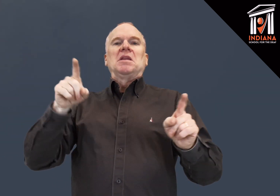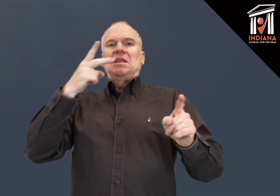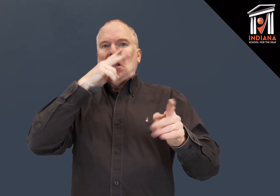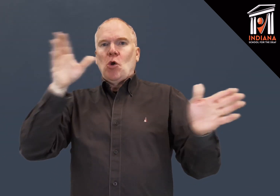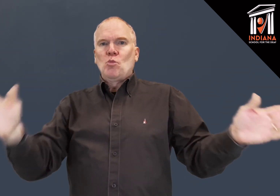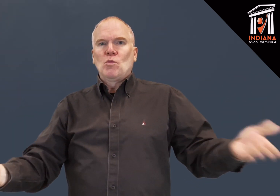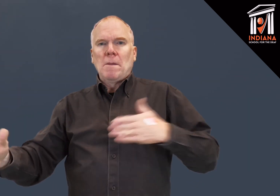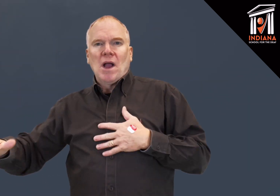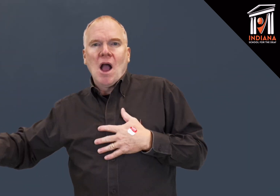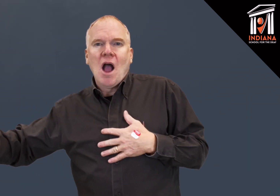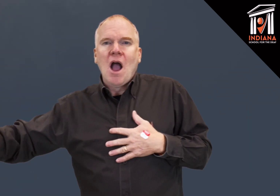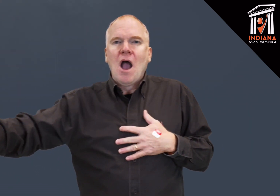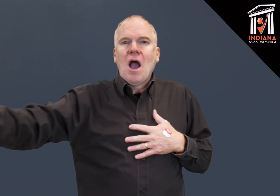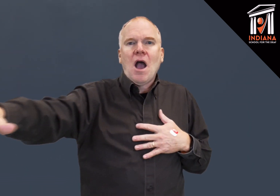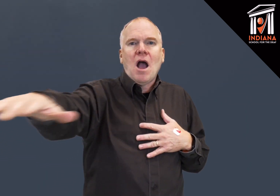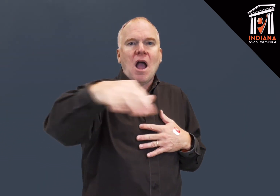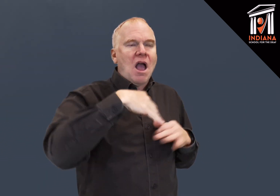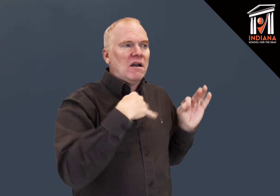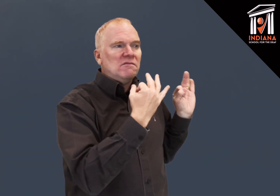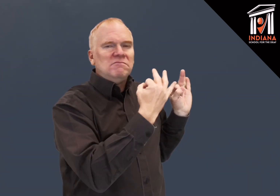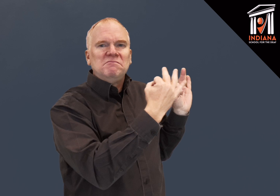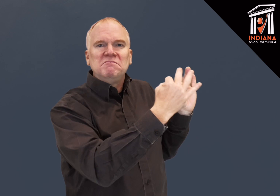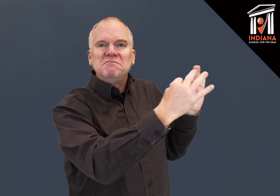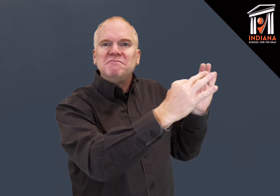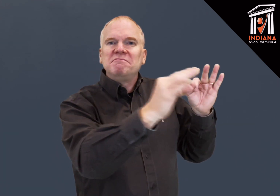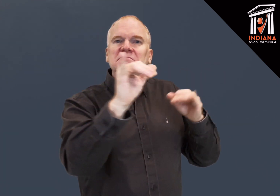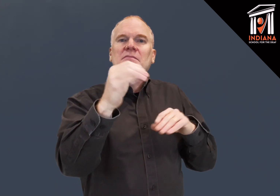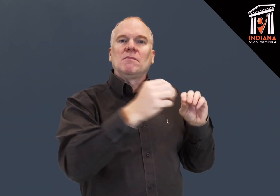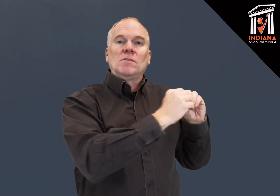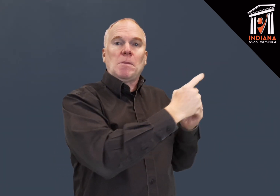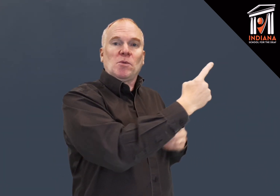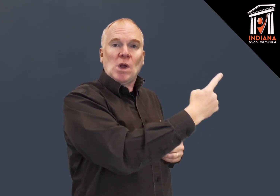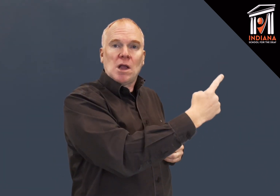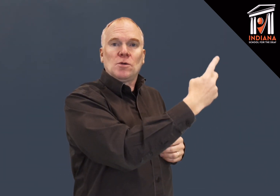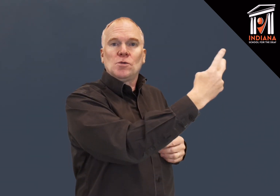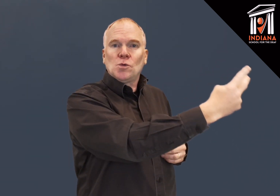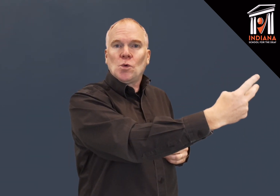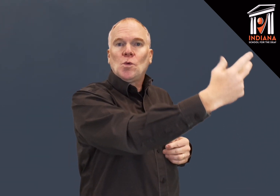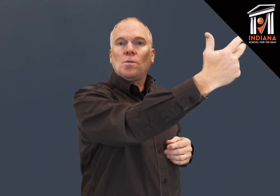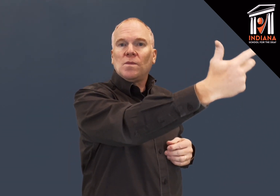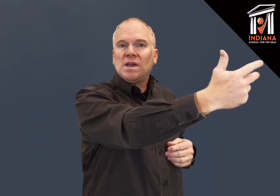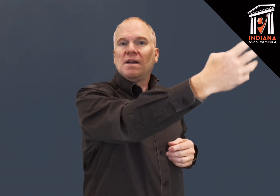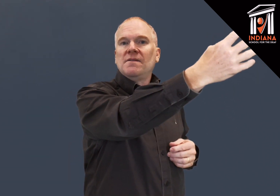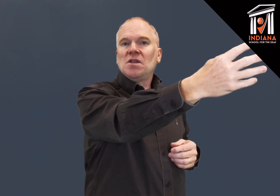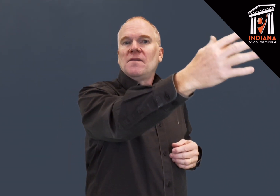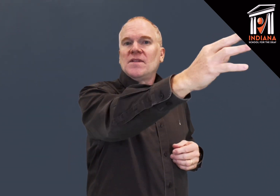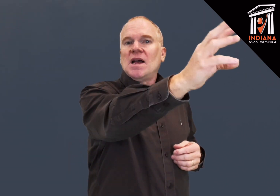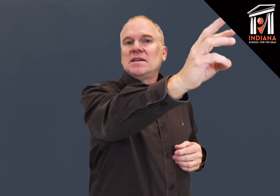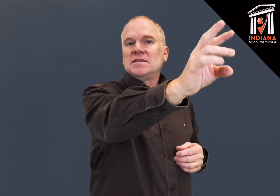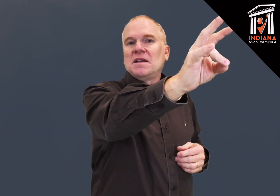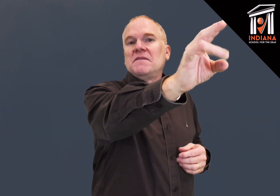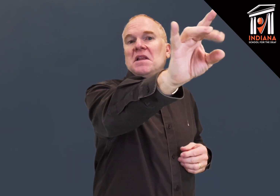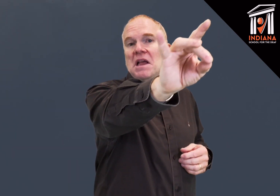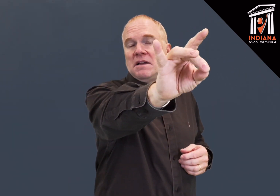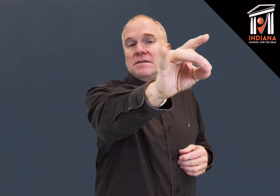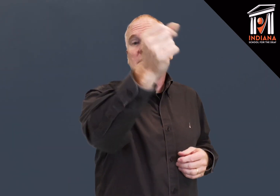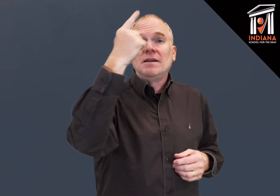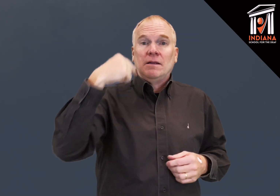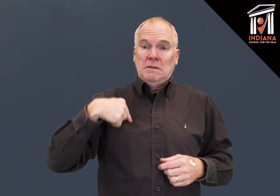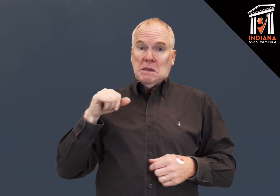back and stood in line, and I could see a large room. As I surveyed the room, I saw that they had